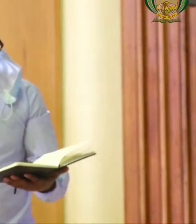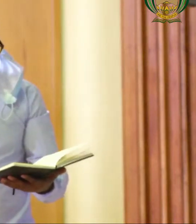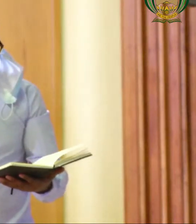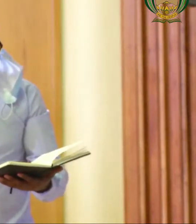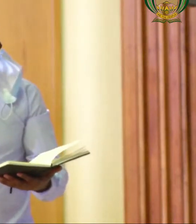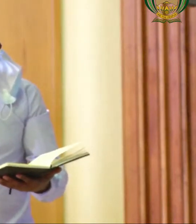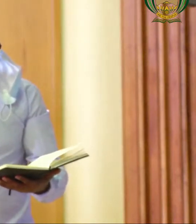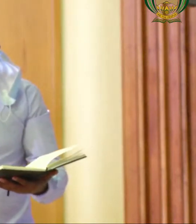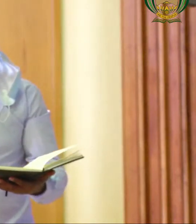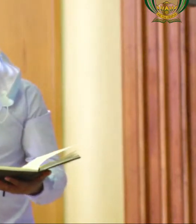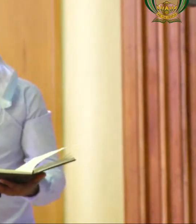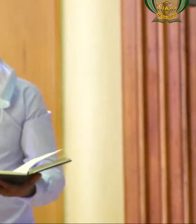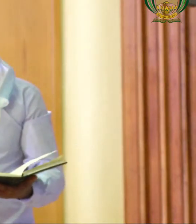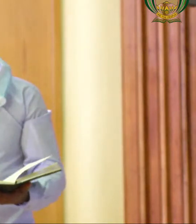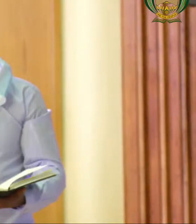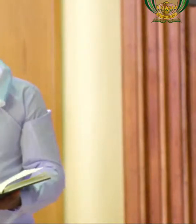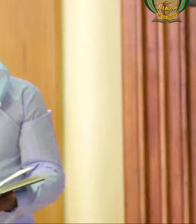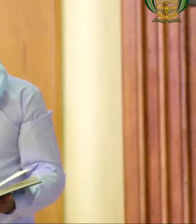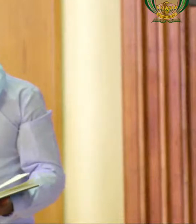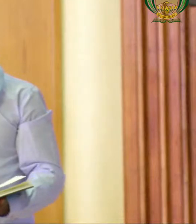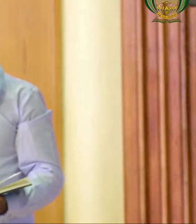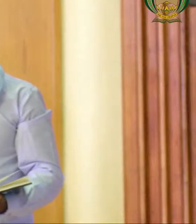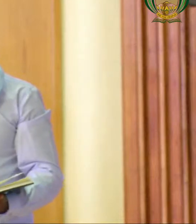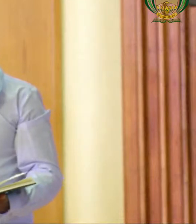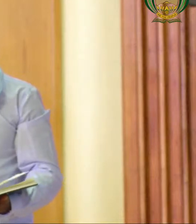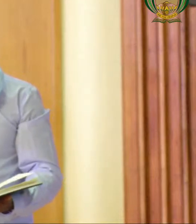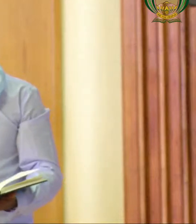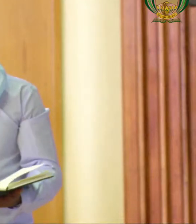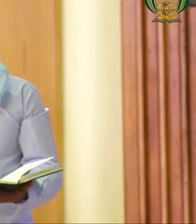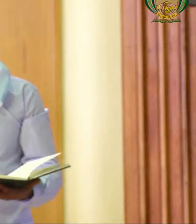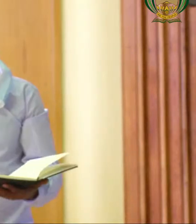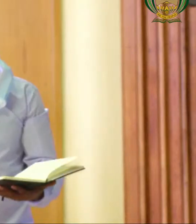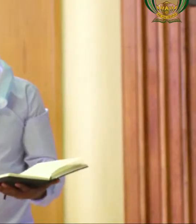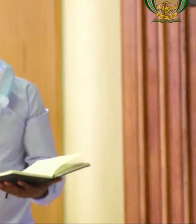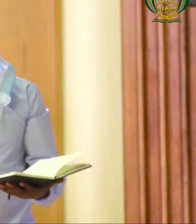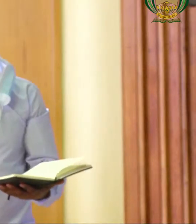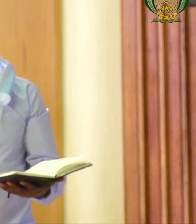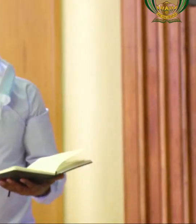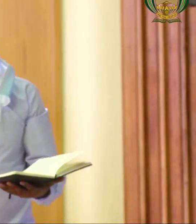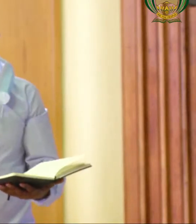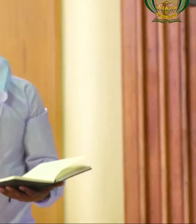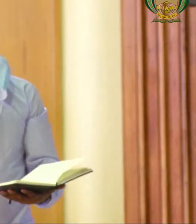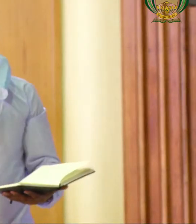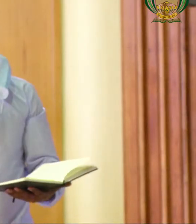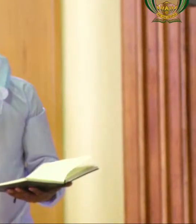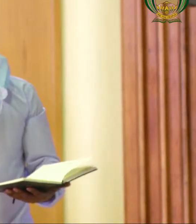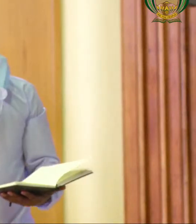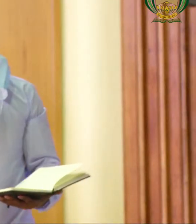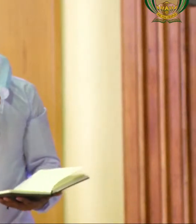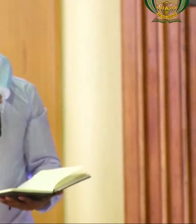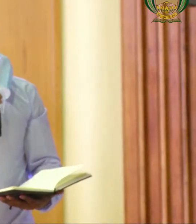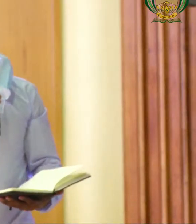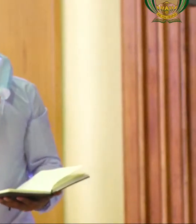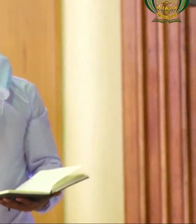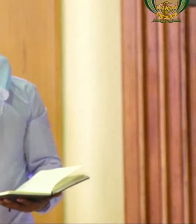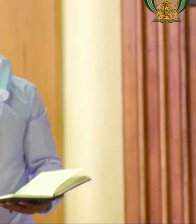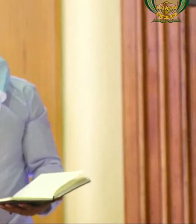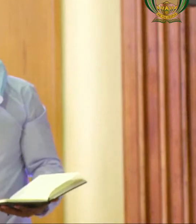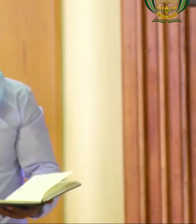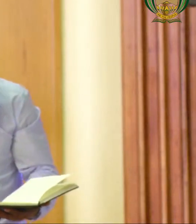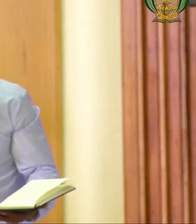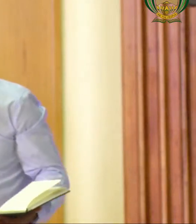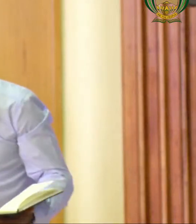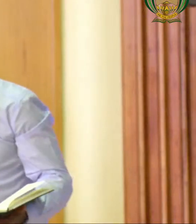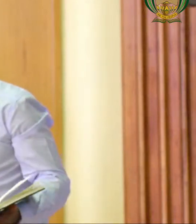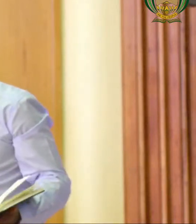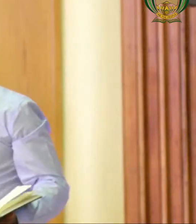system? Therefore, I support the bill insofar as the independent candidates are concerned. Thank